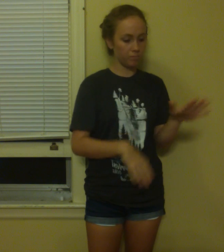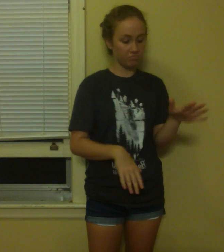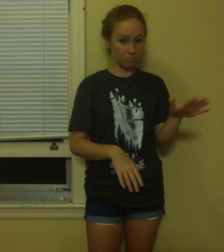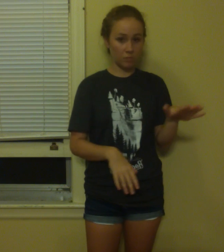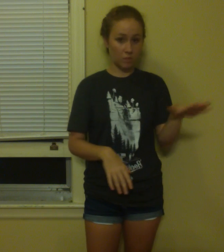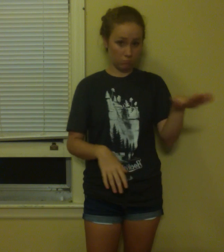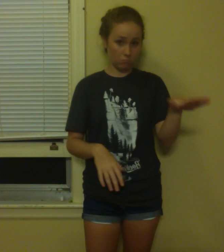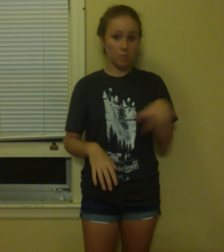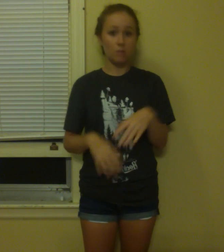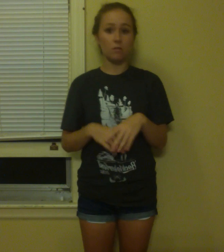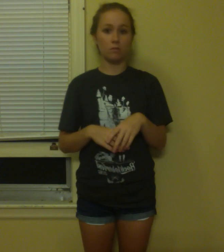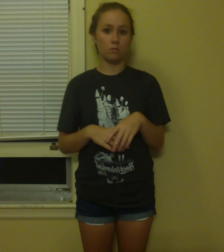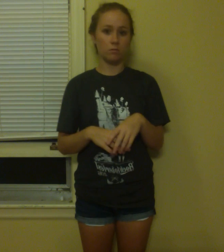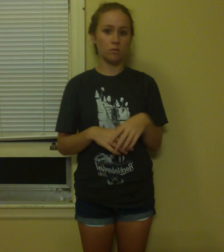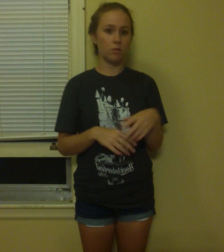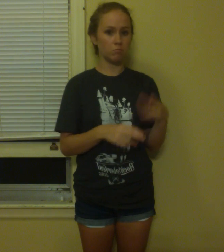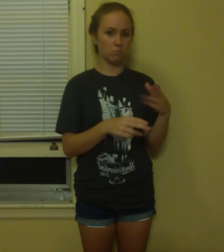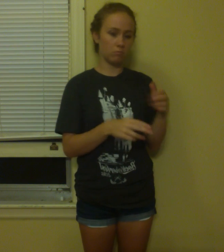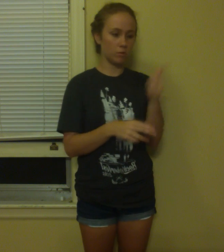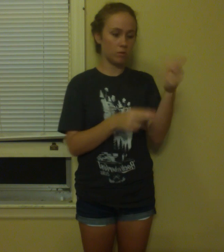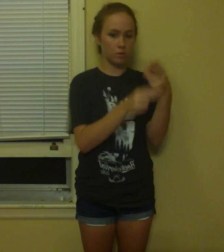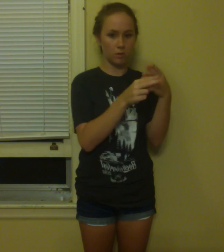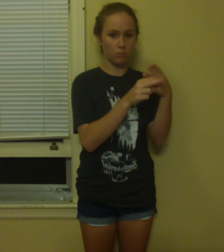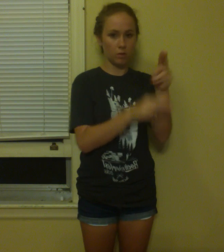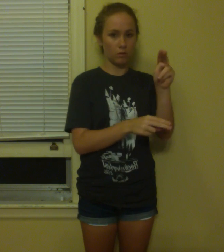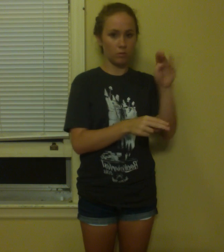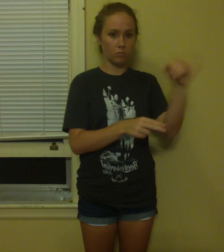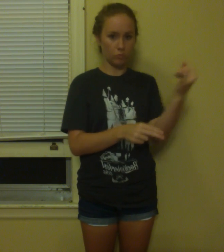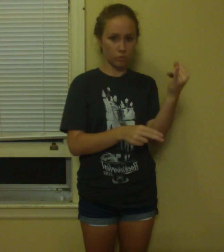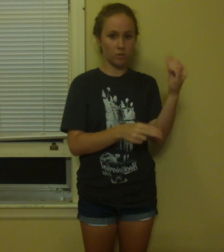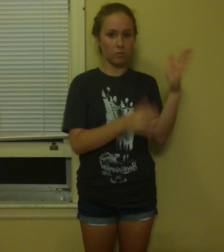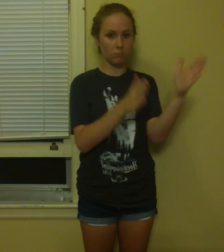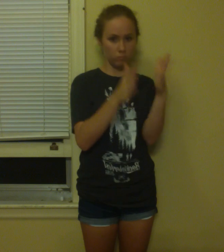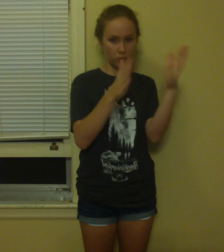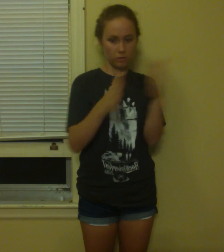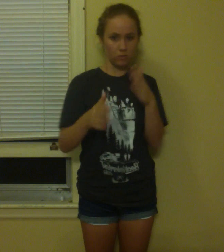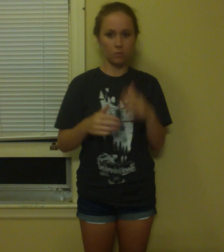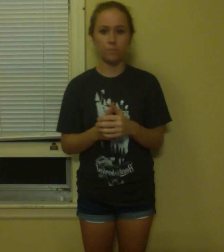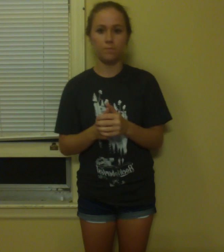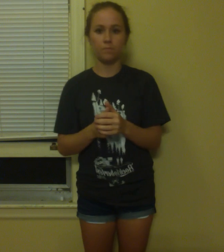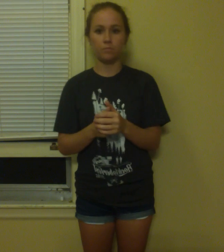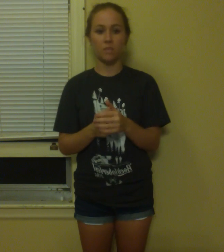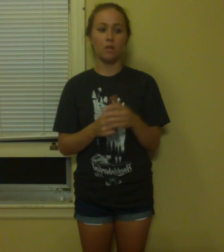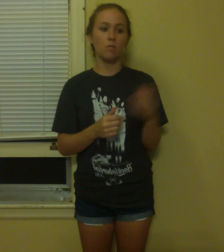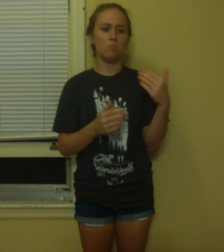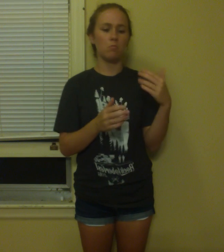here, or the New Jersey plan, and the idea here is that each state has equal representation. So how